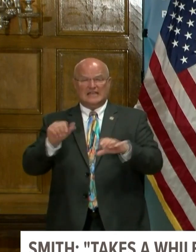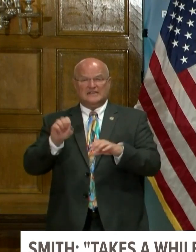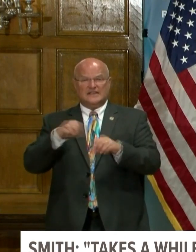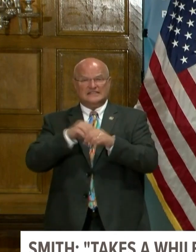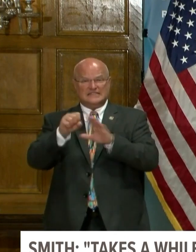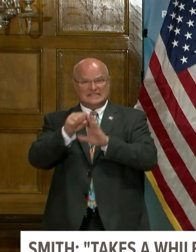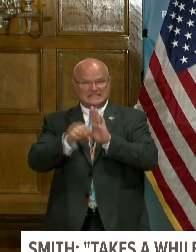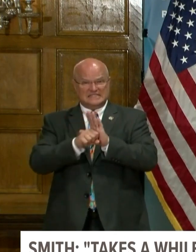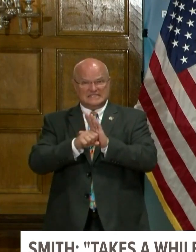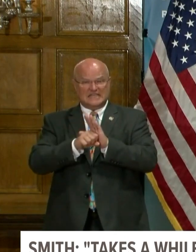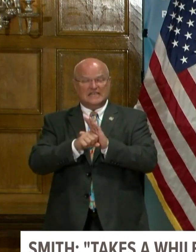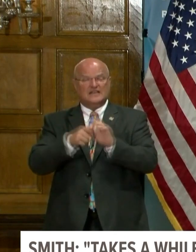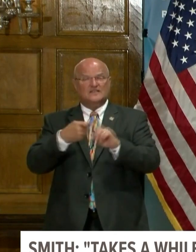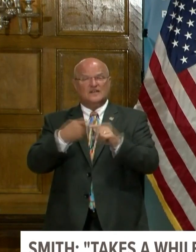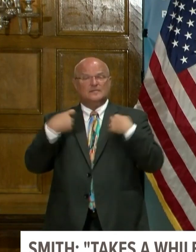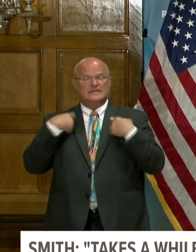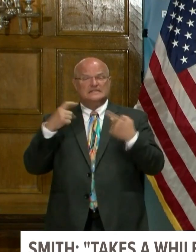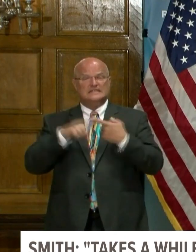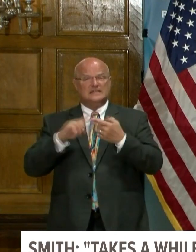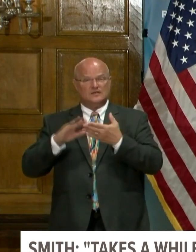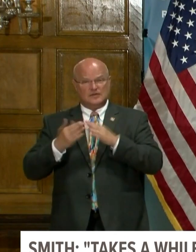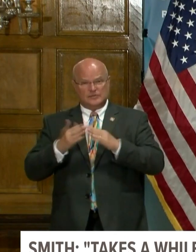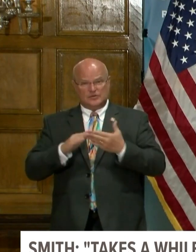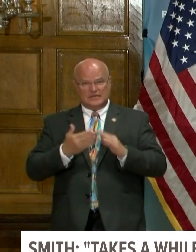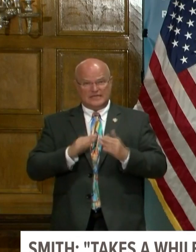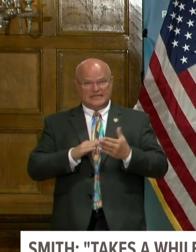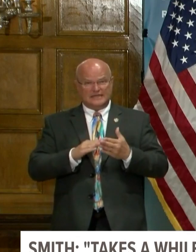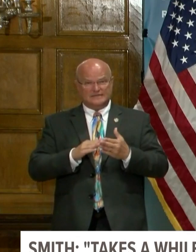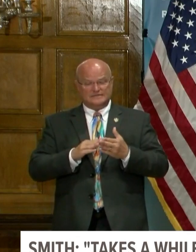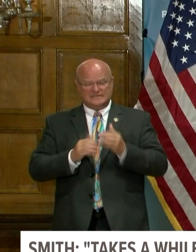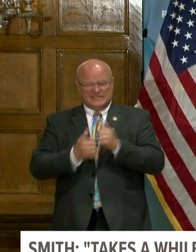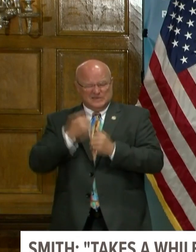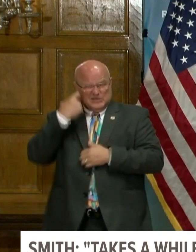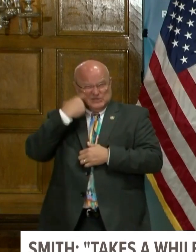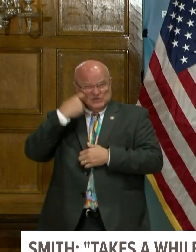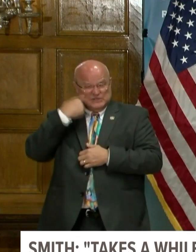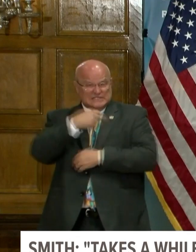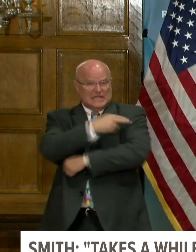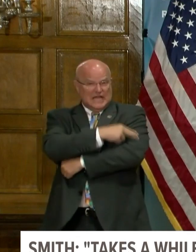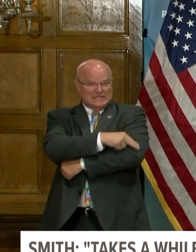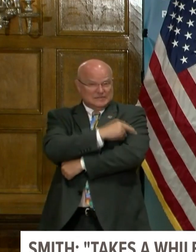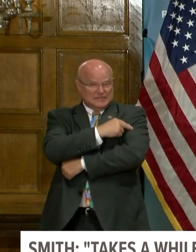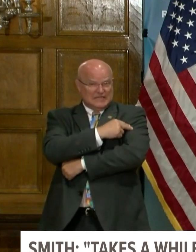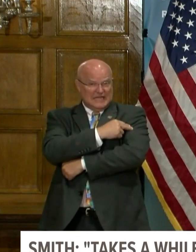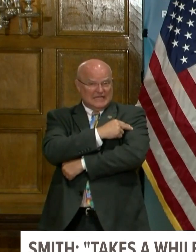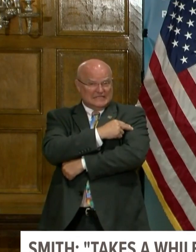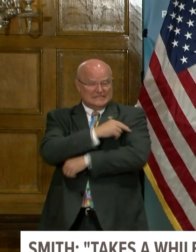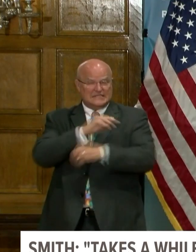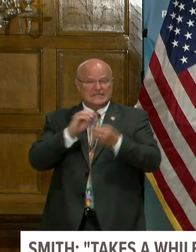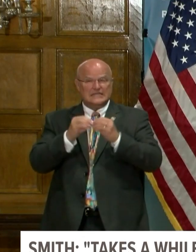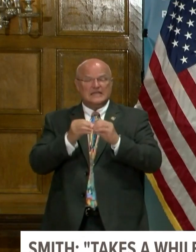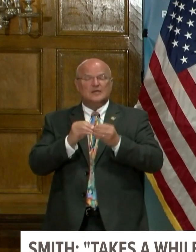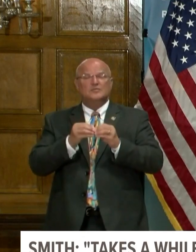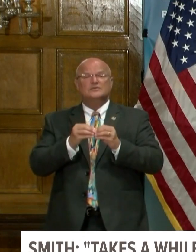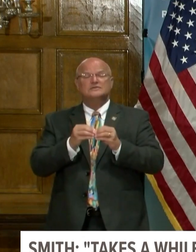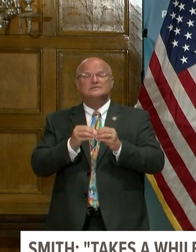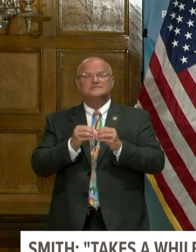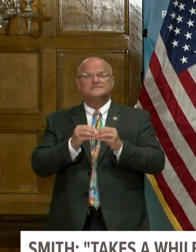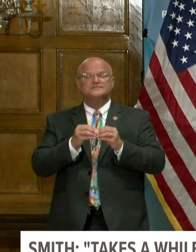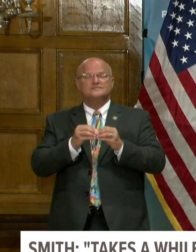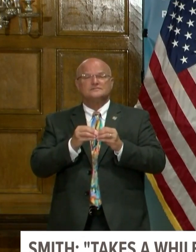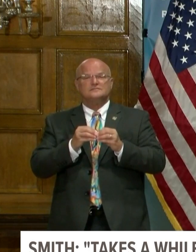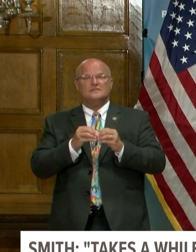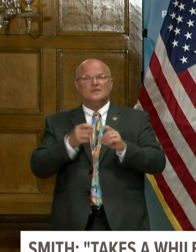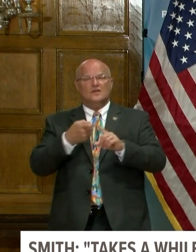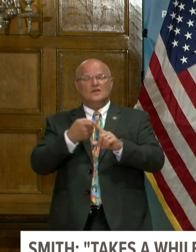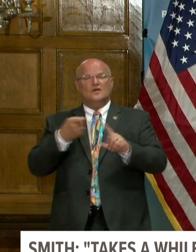in the state were from the Latino community. Our most recent hospitalized case breakdown